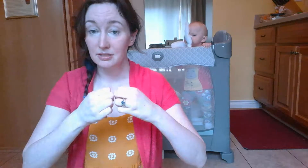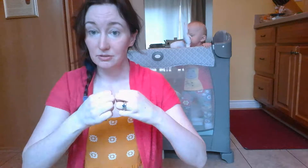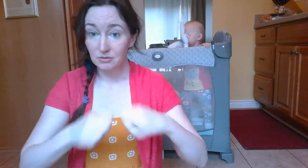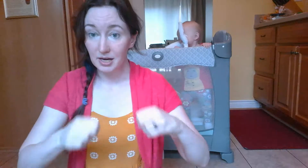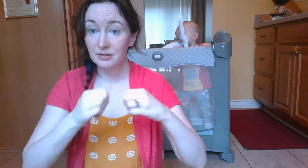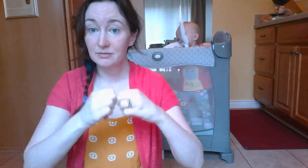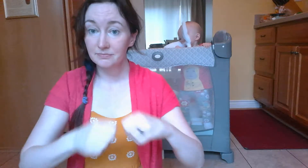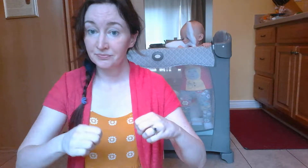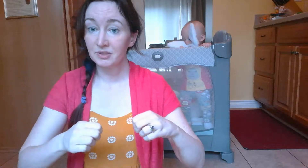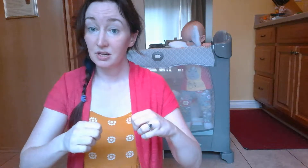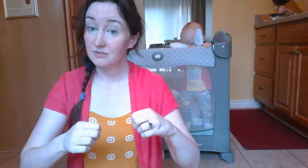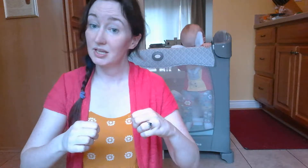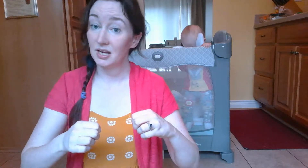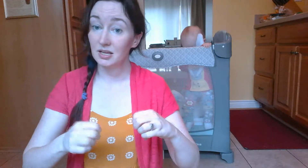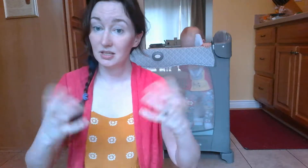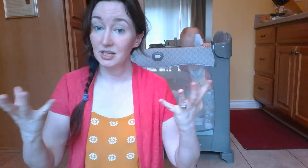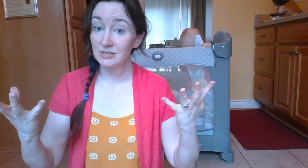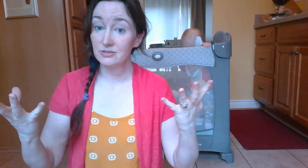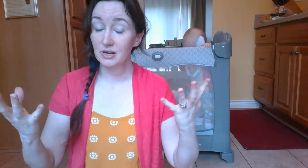you crack them kind of like an egg, like an Easter egg.